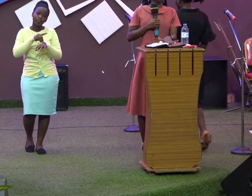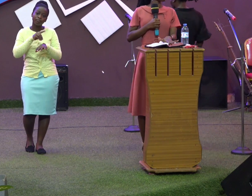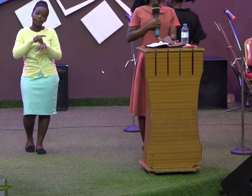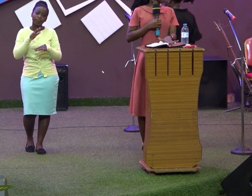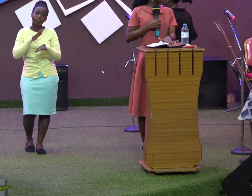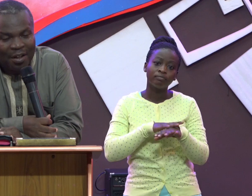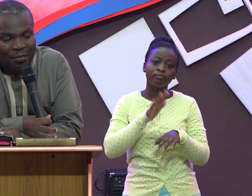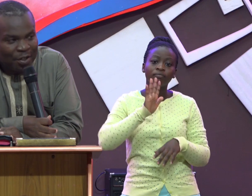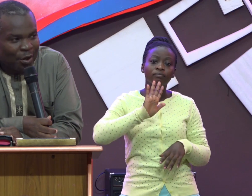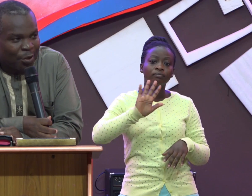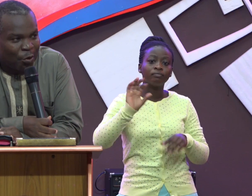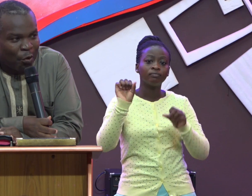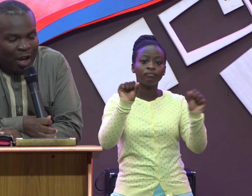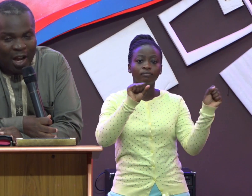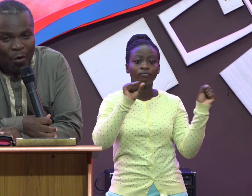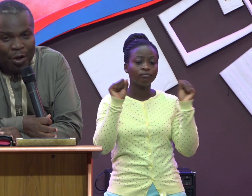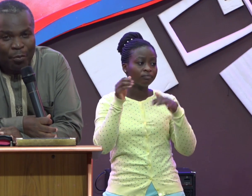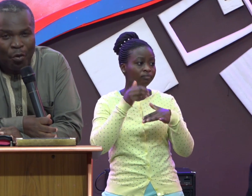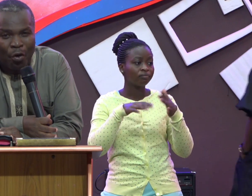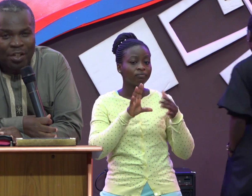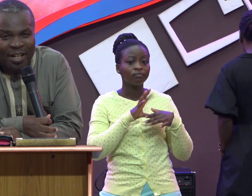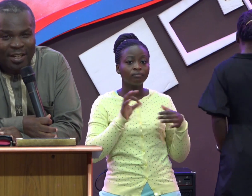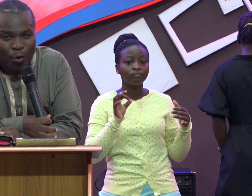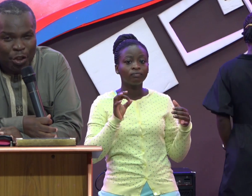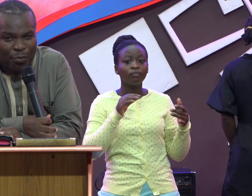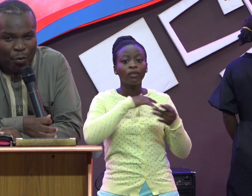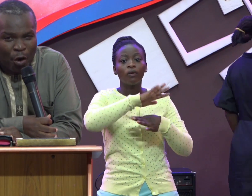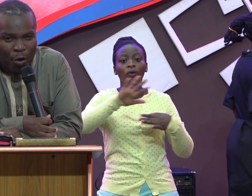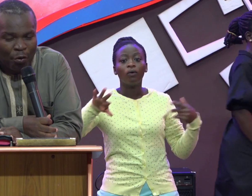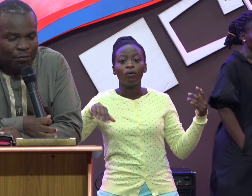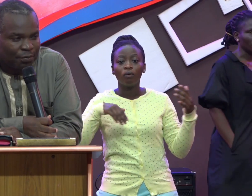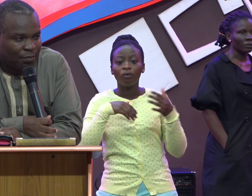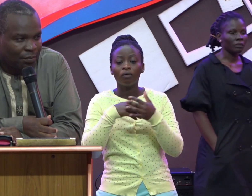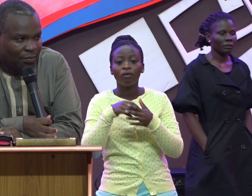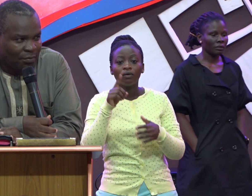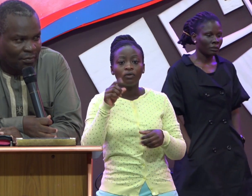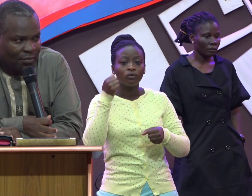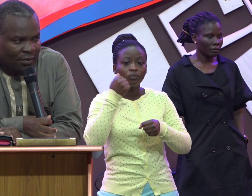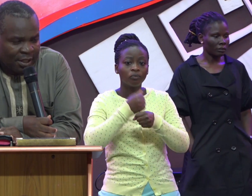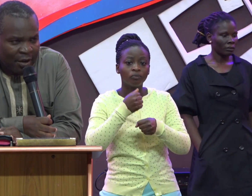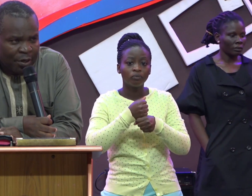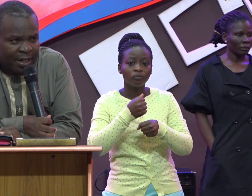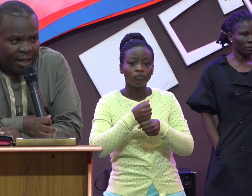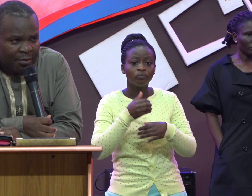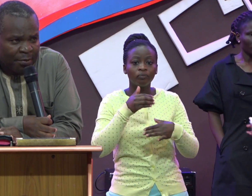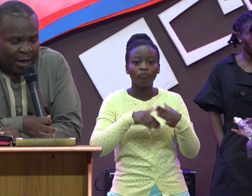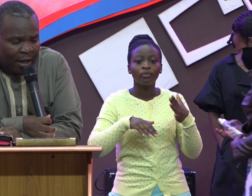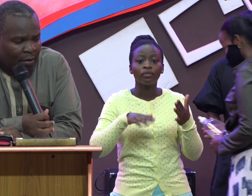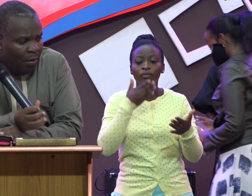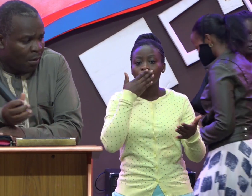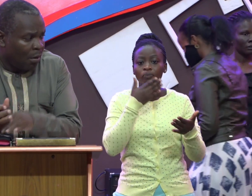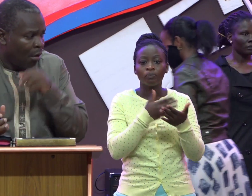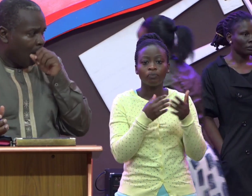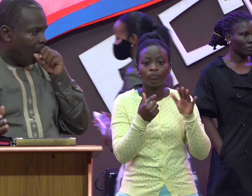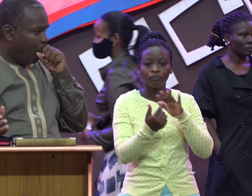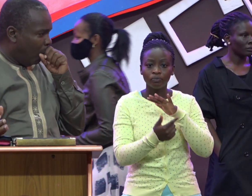mutukuvu. Buli kyonna ky'onookola nga oli mu state ennungi mu mwoyo. Sijja kuleetanga ebibala.